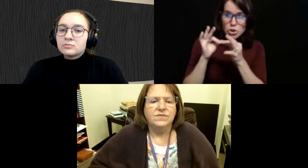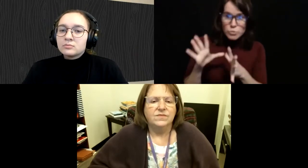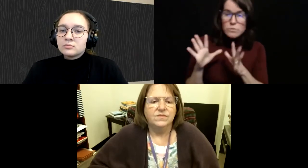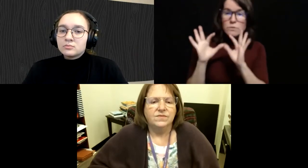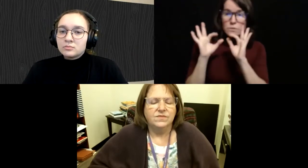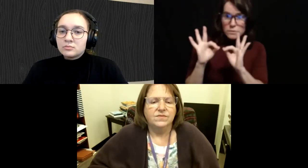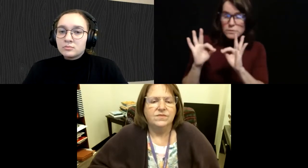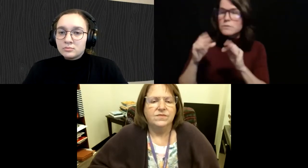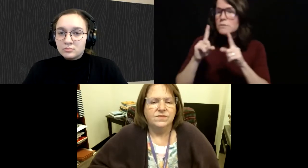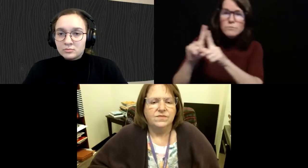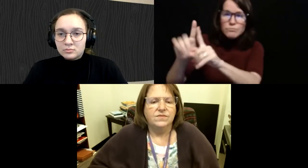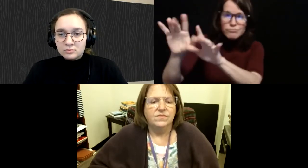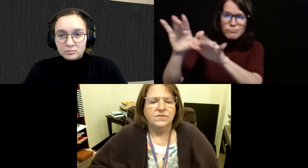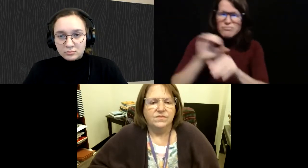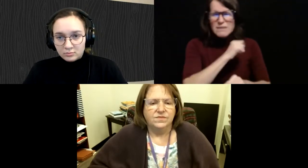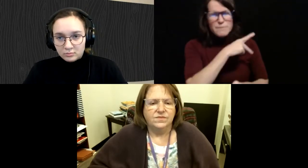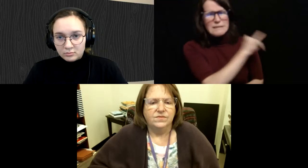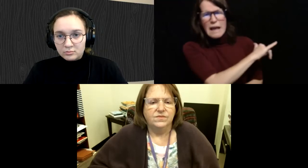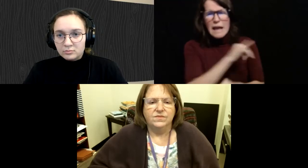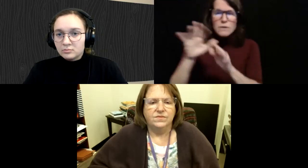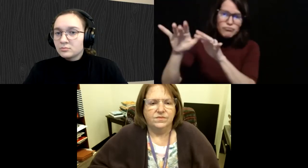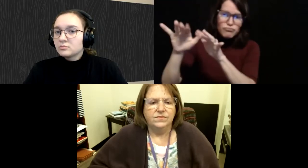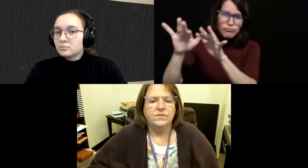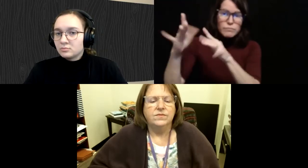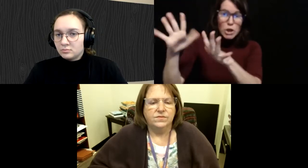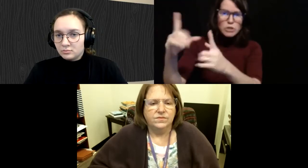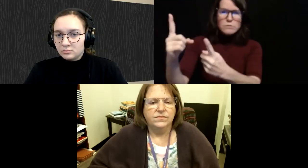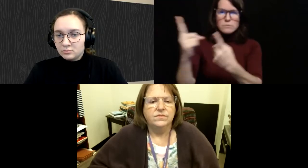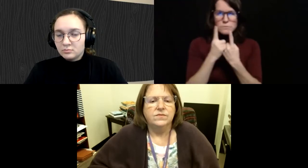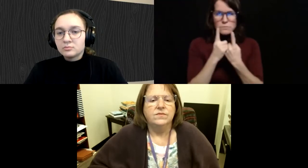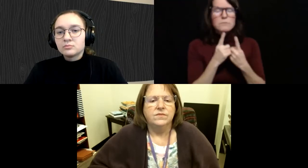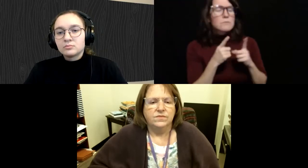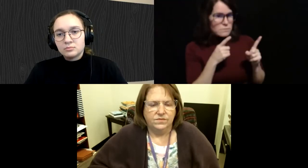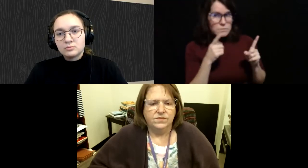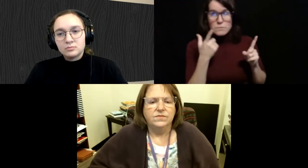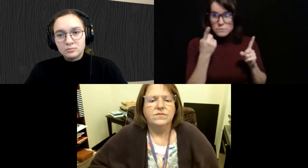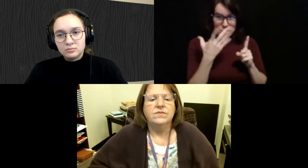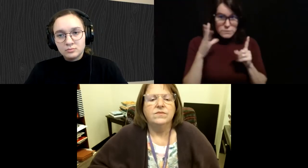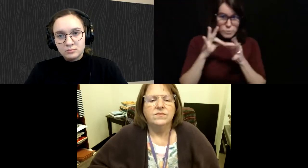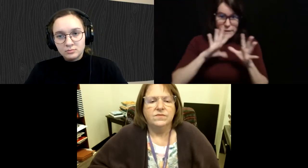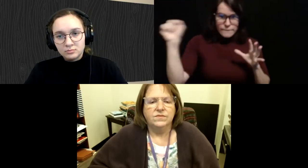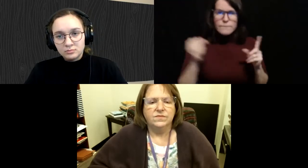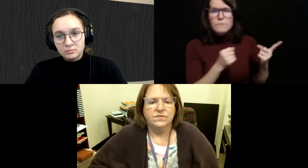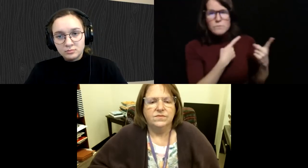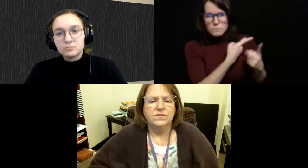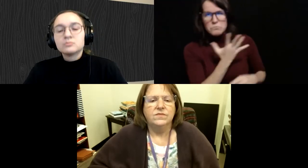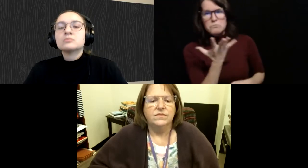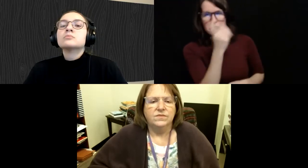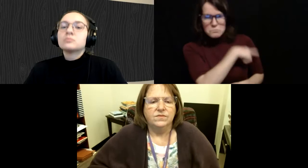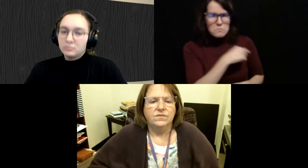Yes. So the interpreter then comes with me into the medical appointment and the SSP stays in the waiting room. Then the interpreter